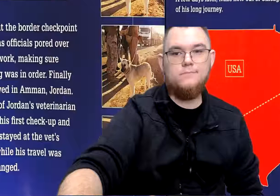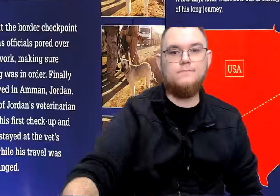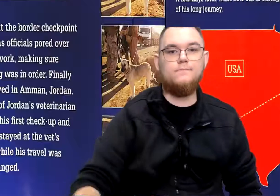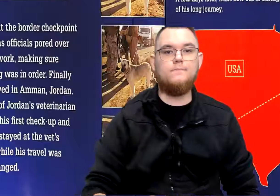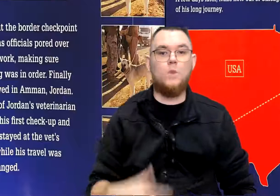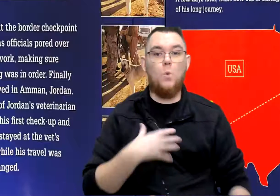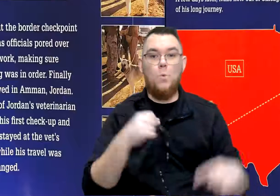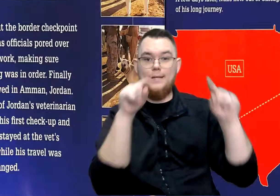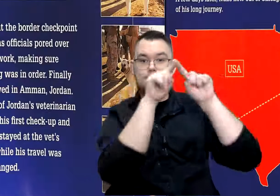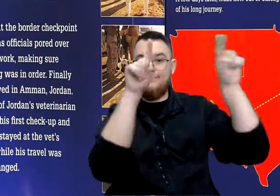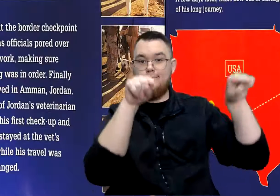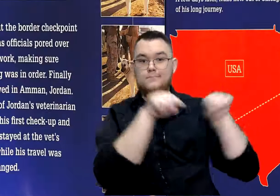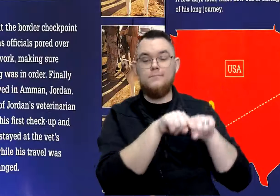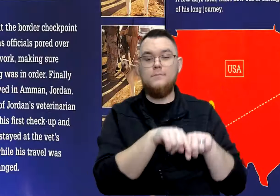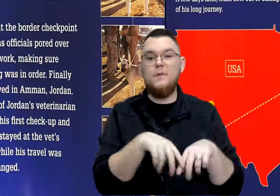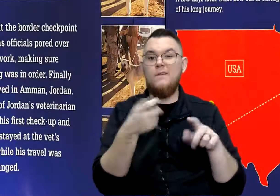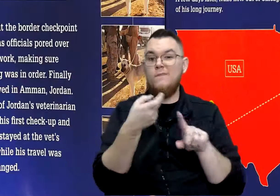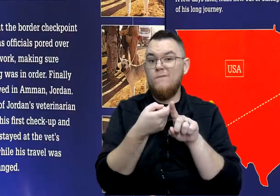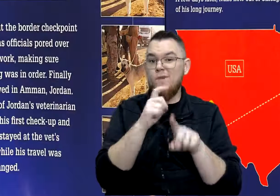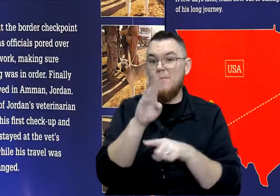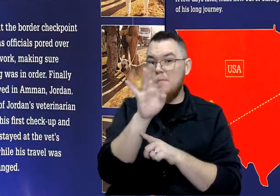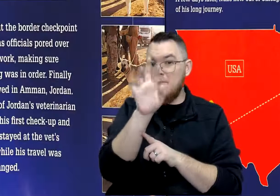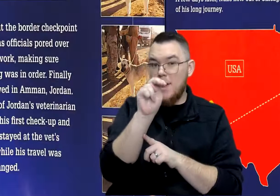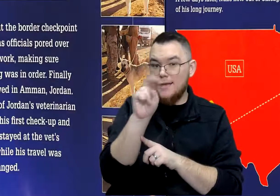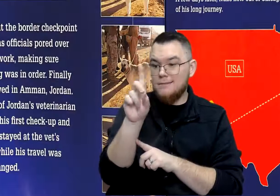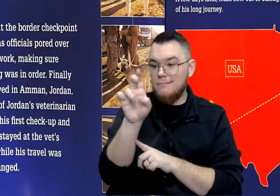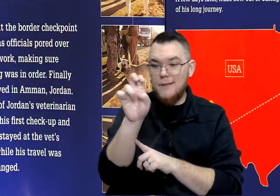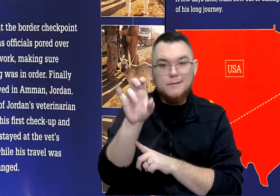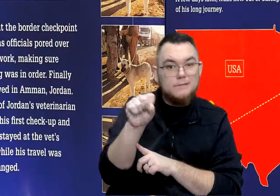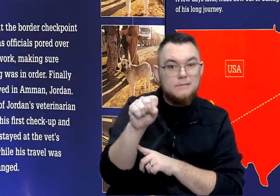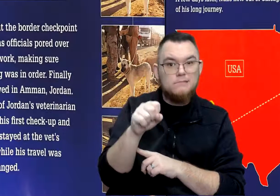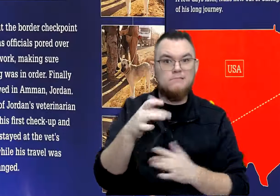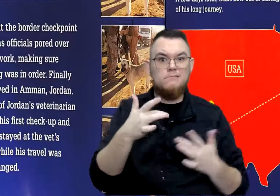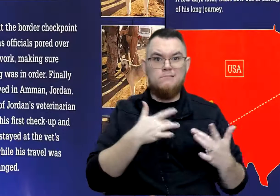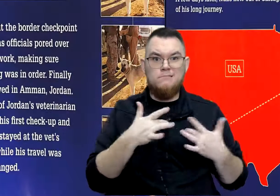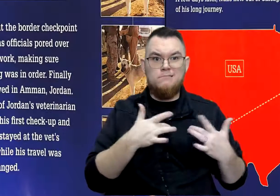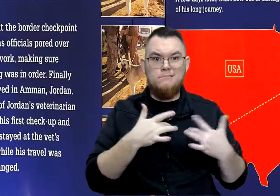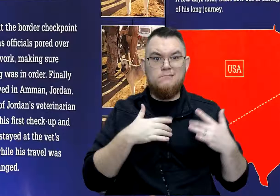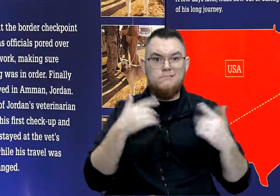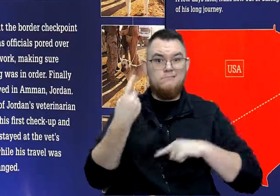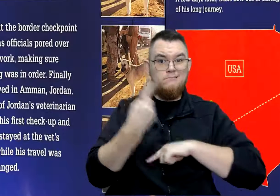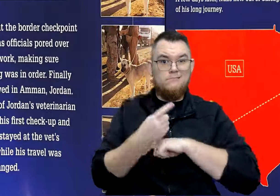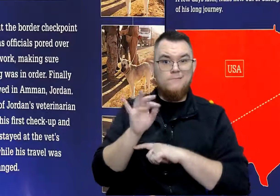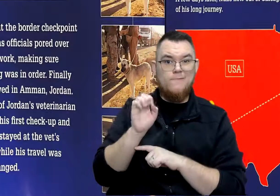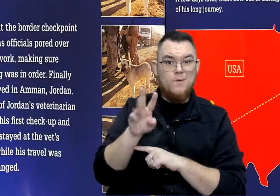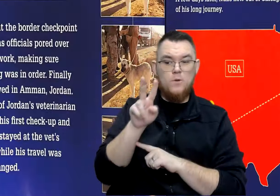From Brian Dennis. Subject: Worried. Date: February